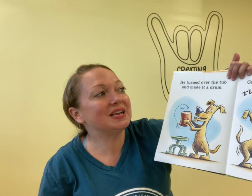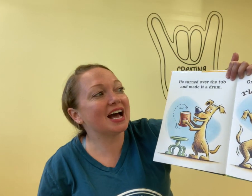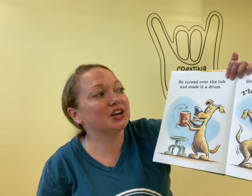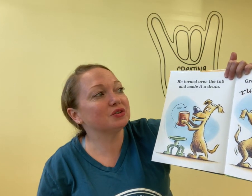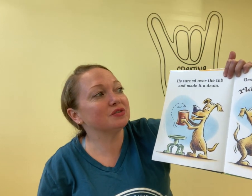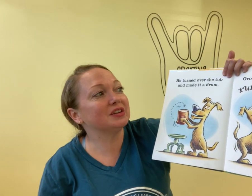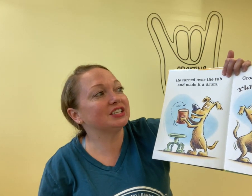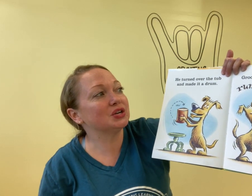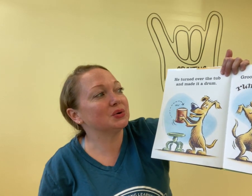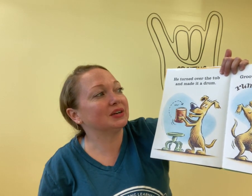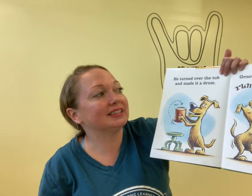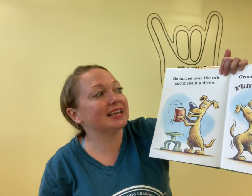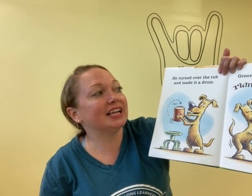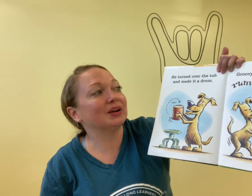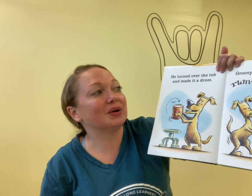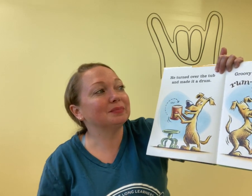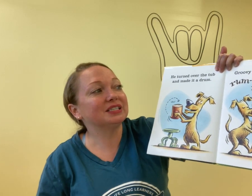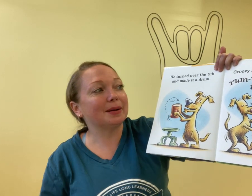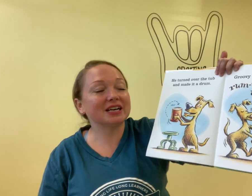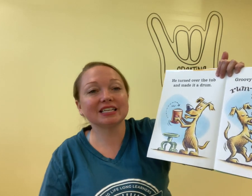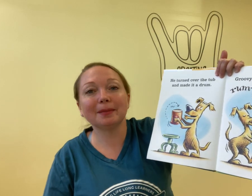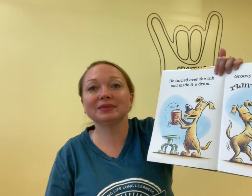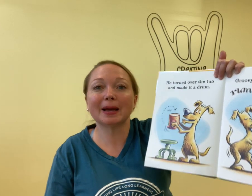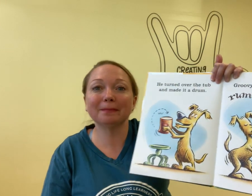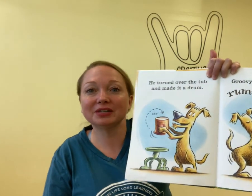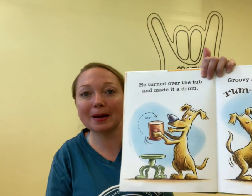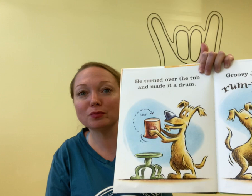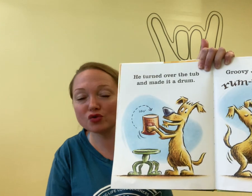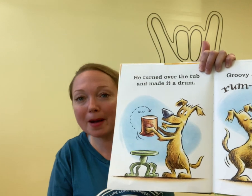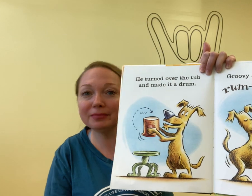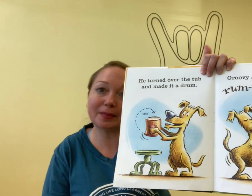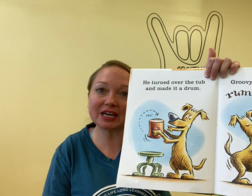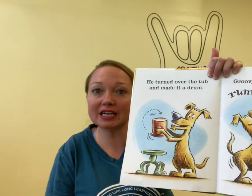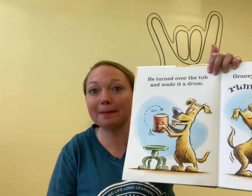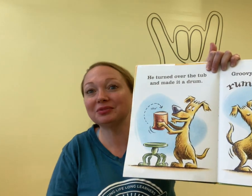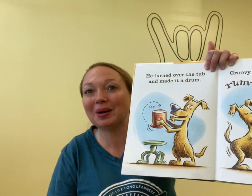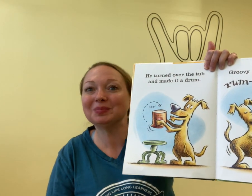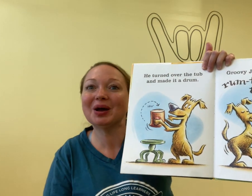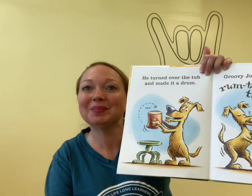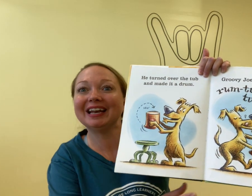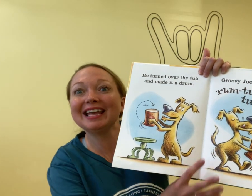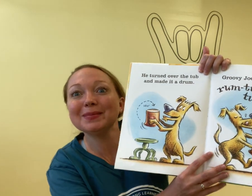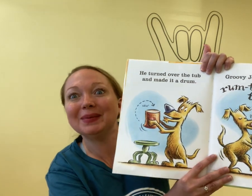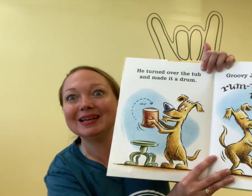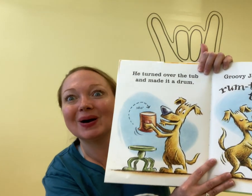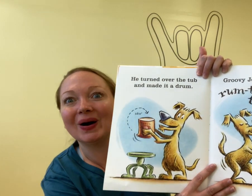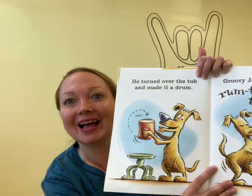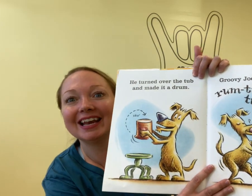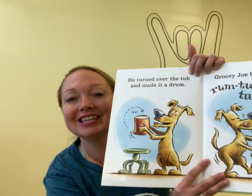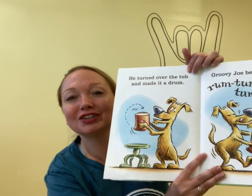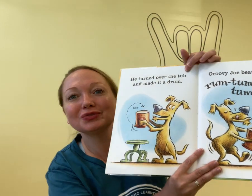a groovy tune. It said rum tubba tum tum tum, rum tubba tum tum tum, and he beat on his